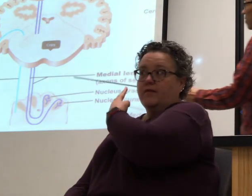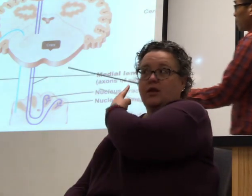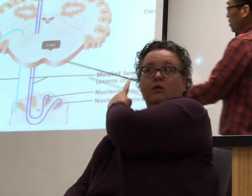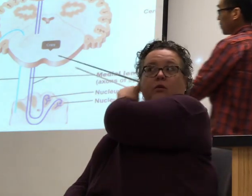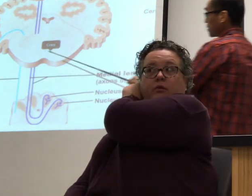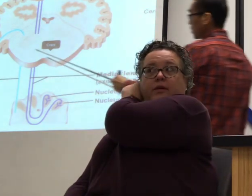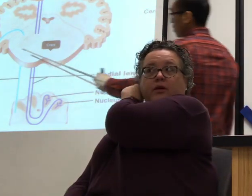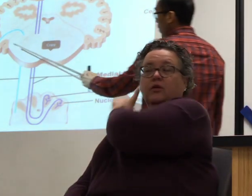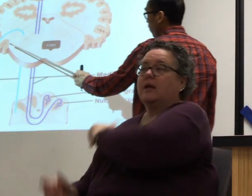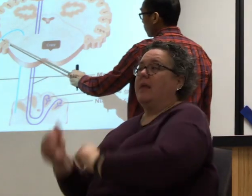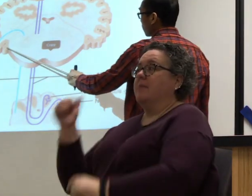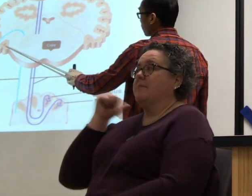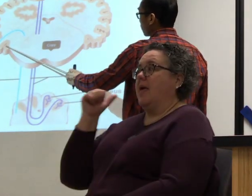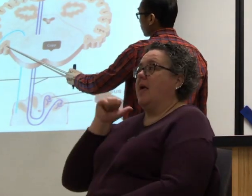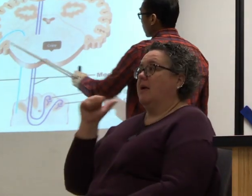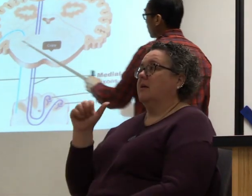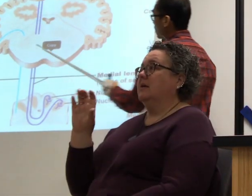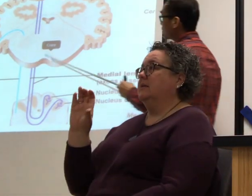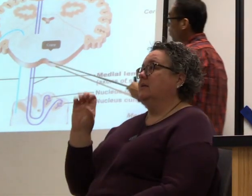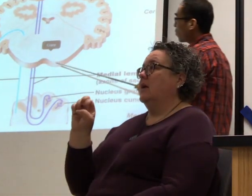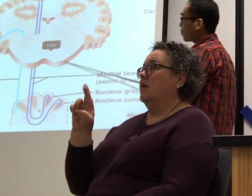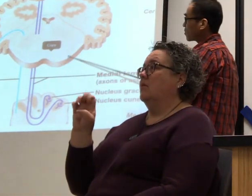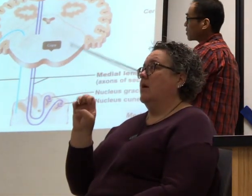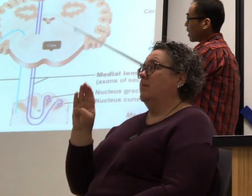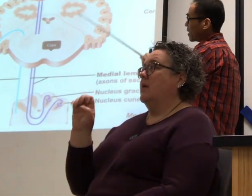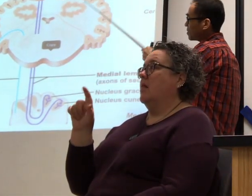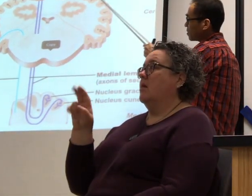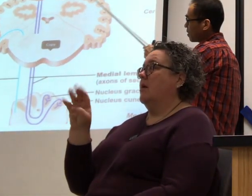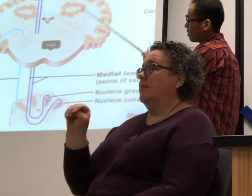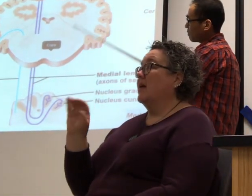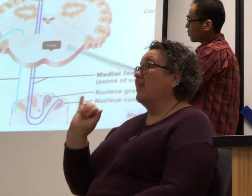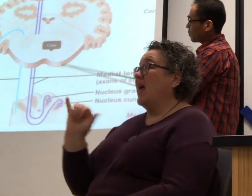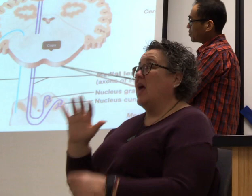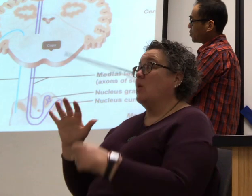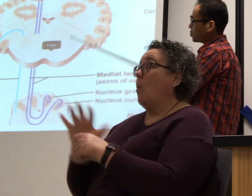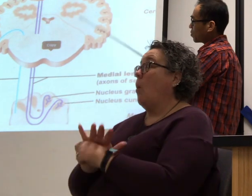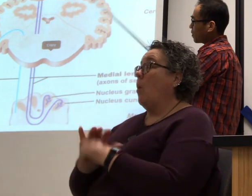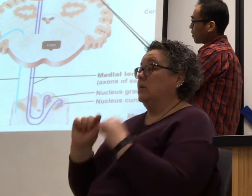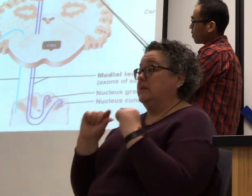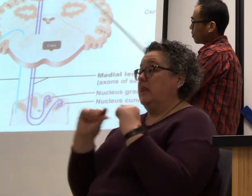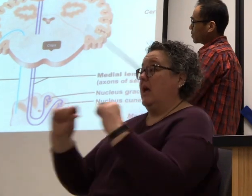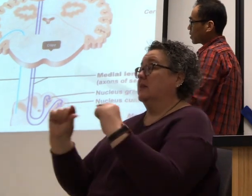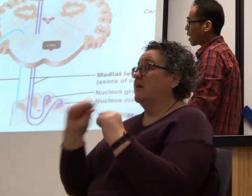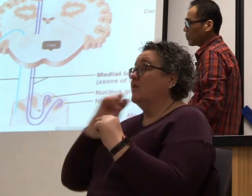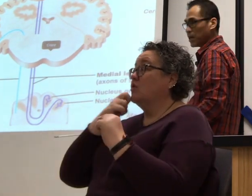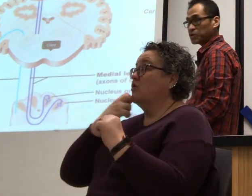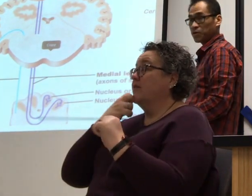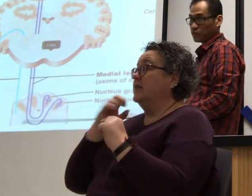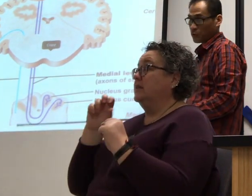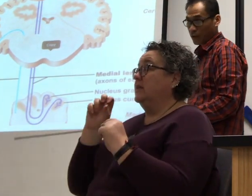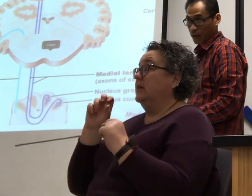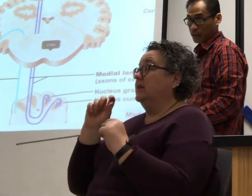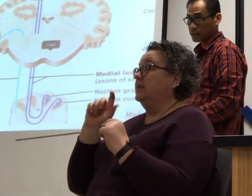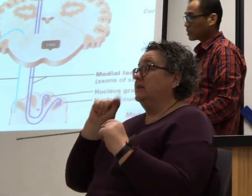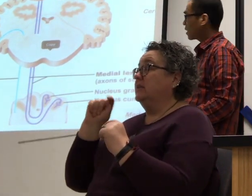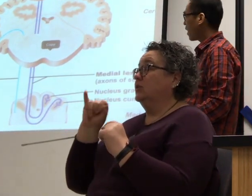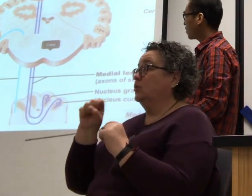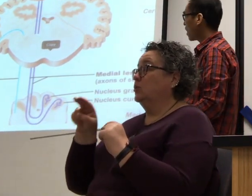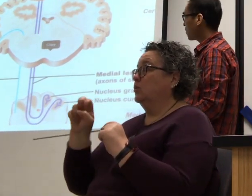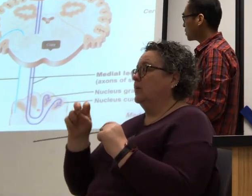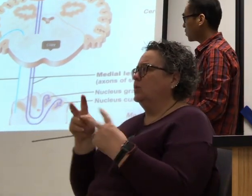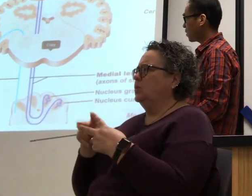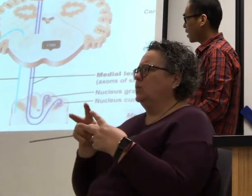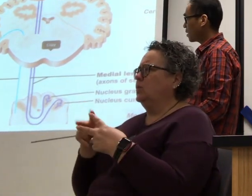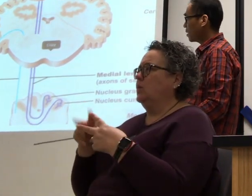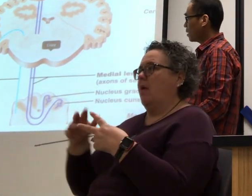Right there in the cerebellum. This whole slice of nervous tissue right there is a combination of 2 things. I